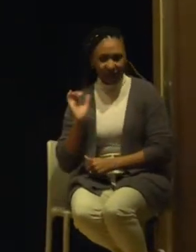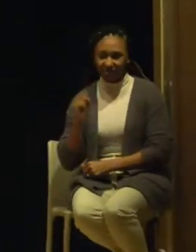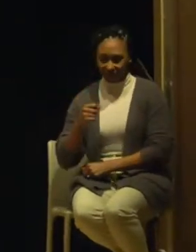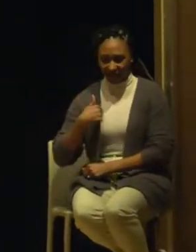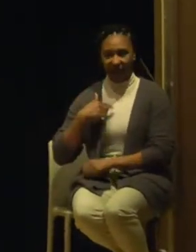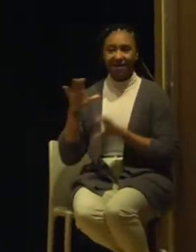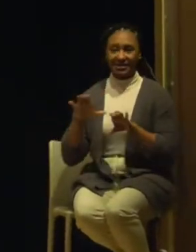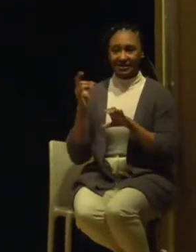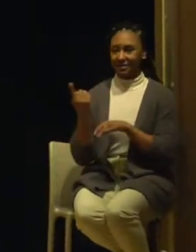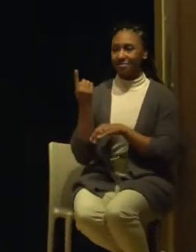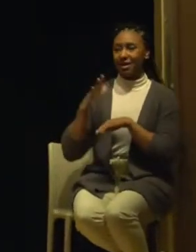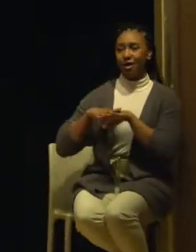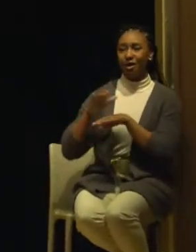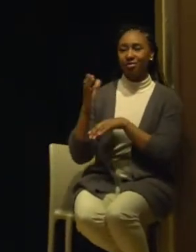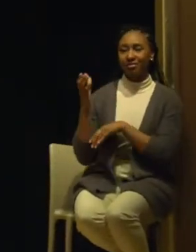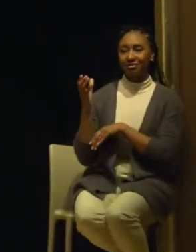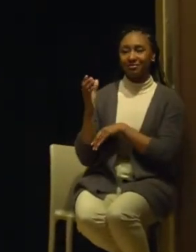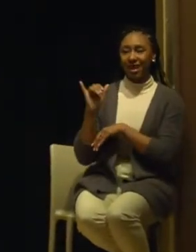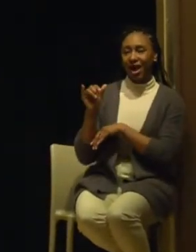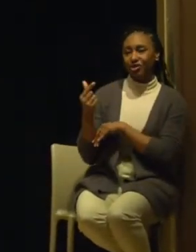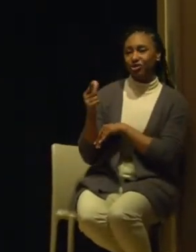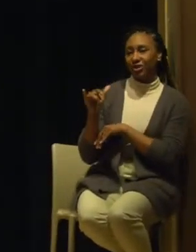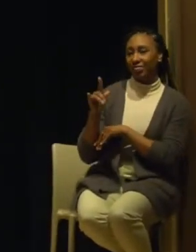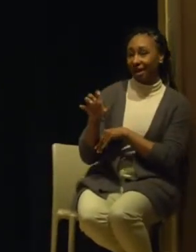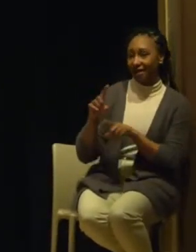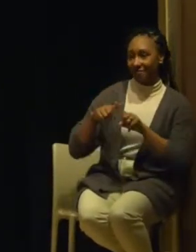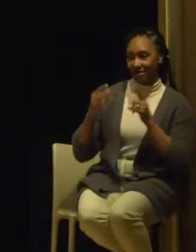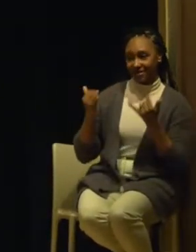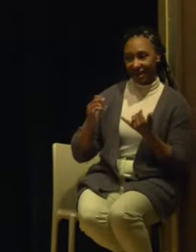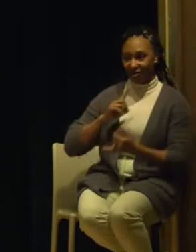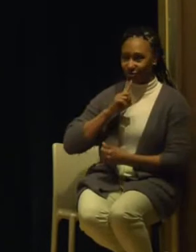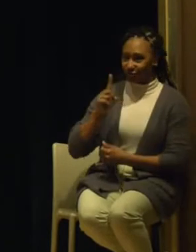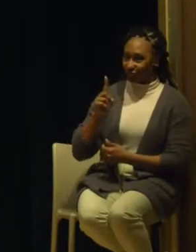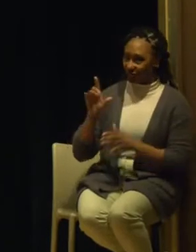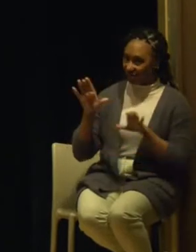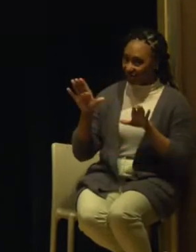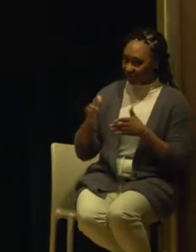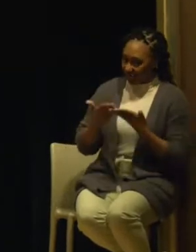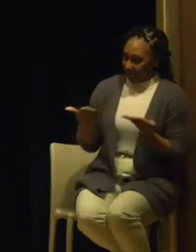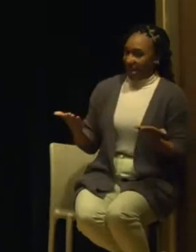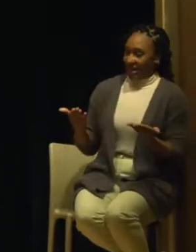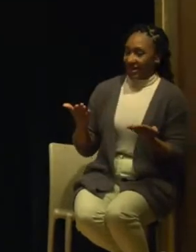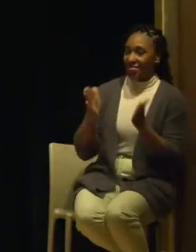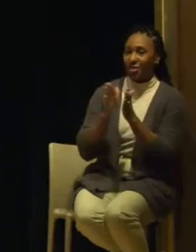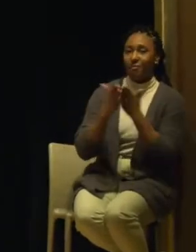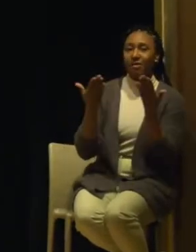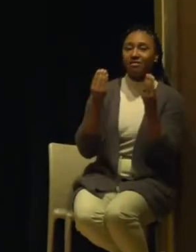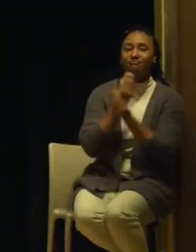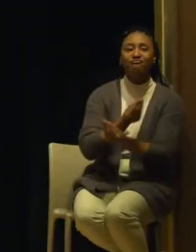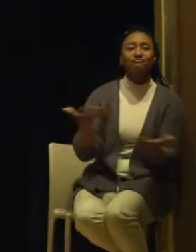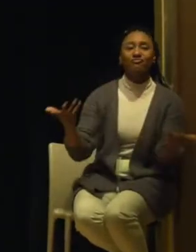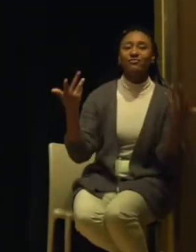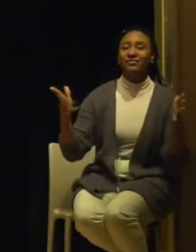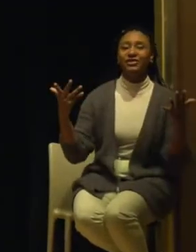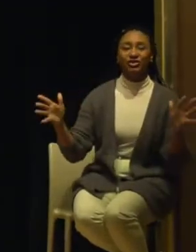IG Live. So that was our primer, but this is the real deal. Right. Now the book is out. Yes, the book is out.